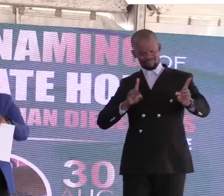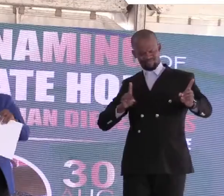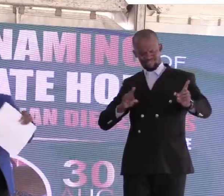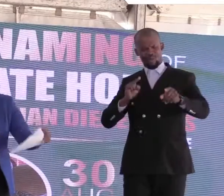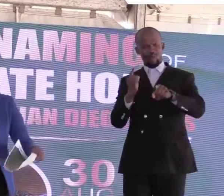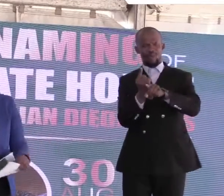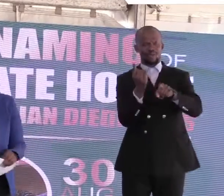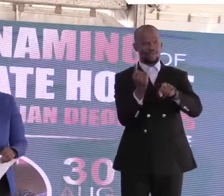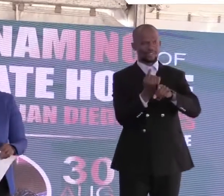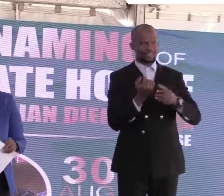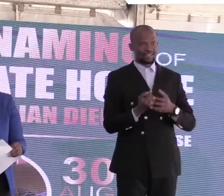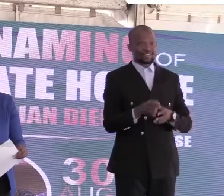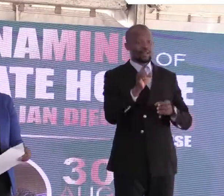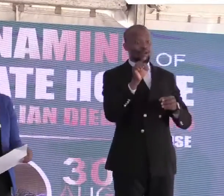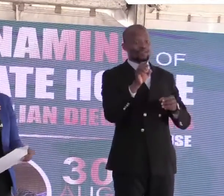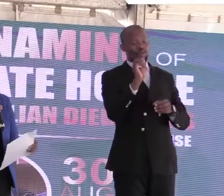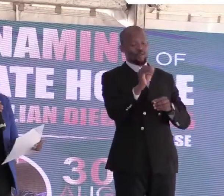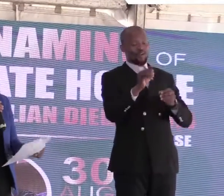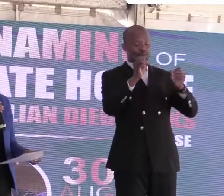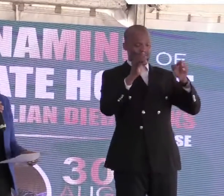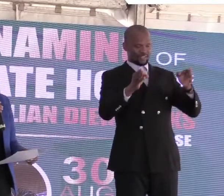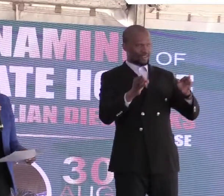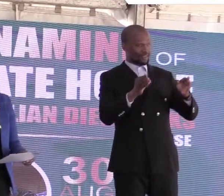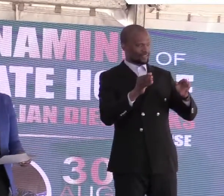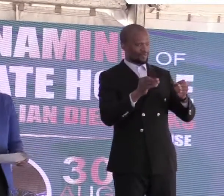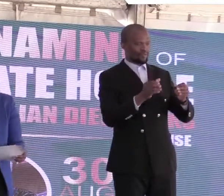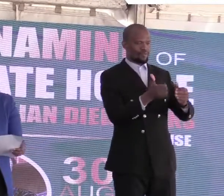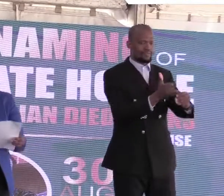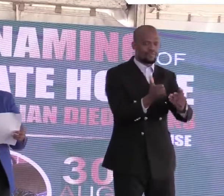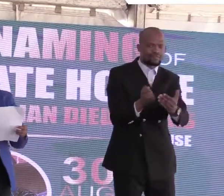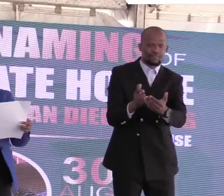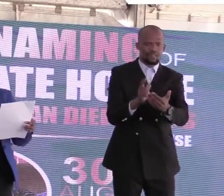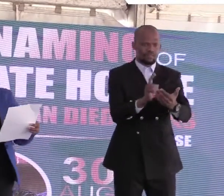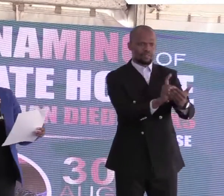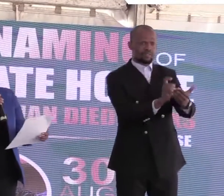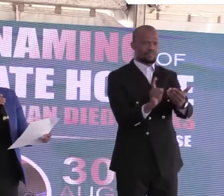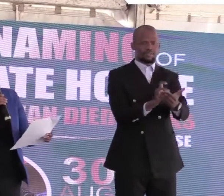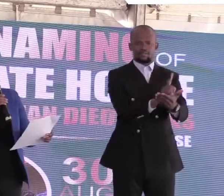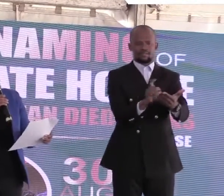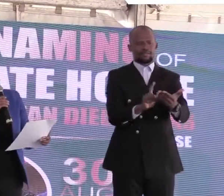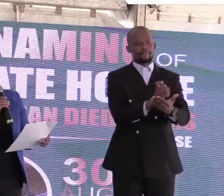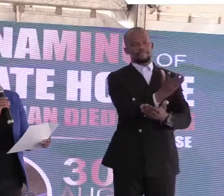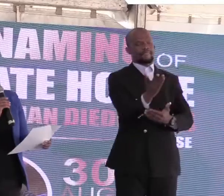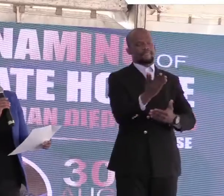time there will be officials that are doing the rounds to sanitize you.